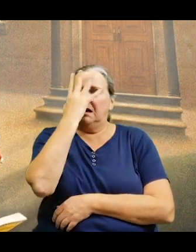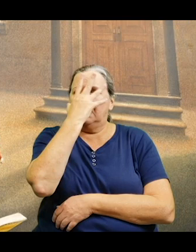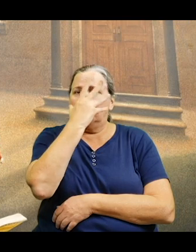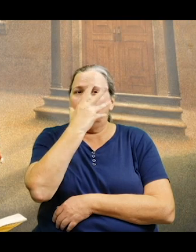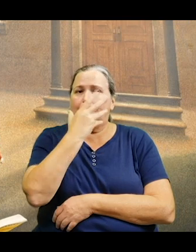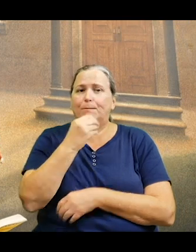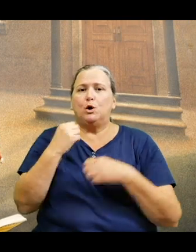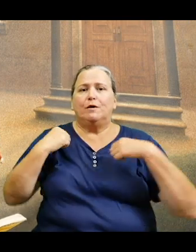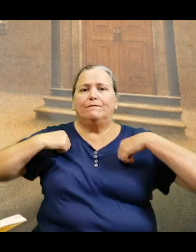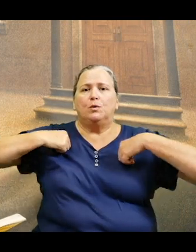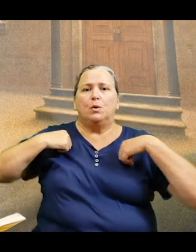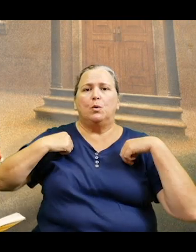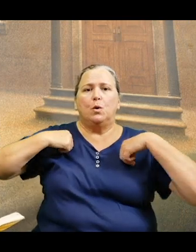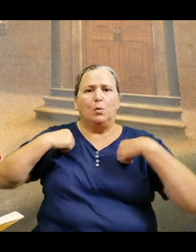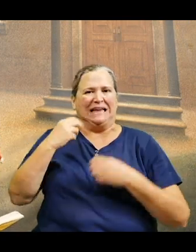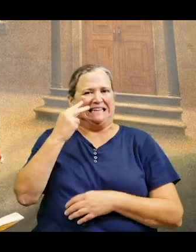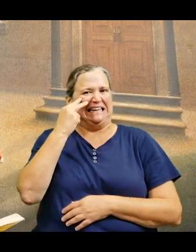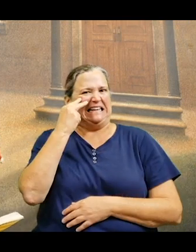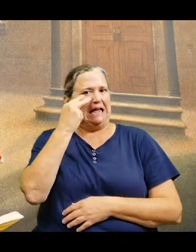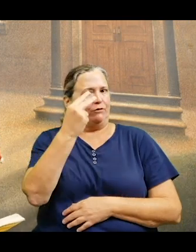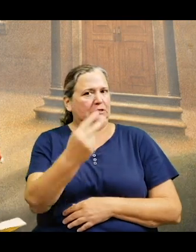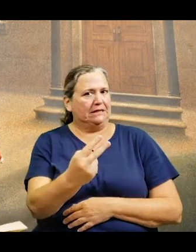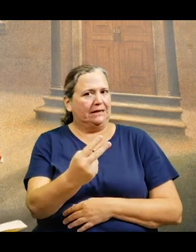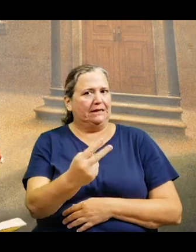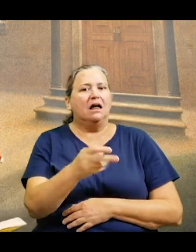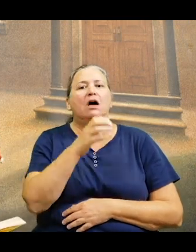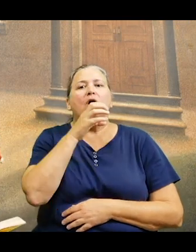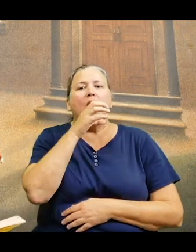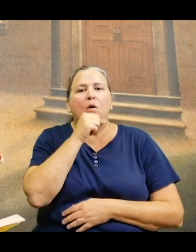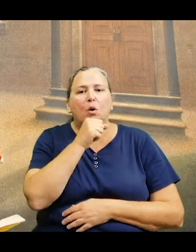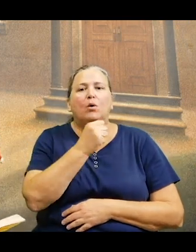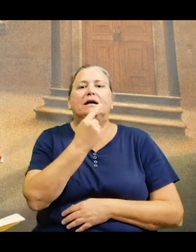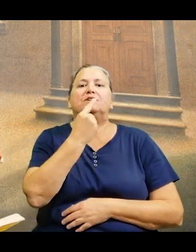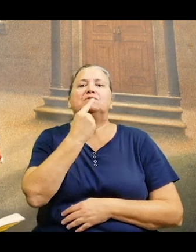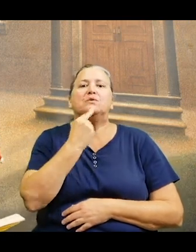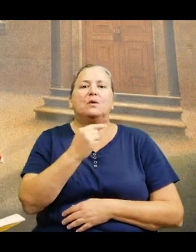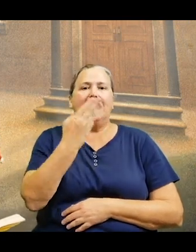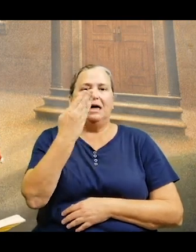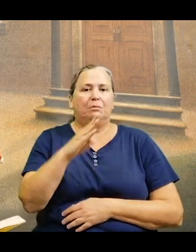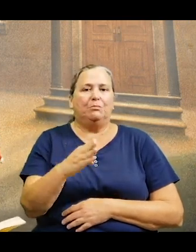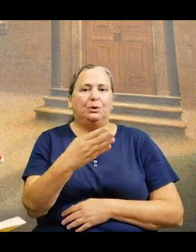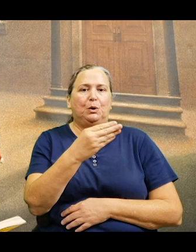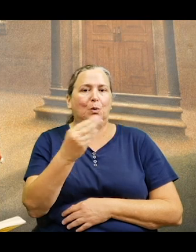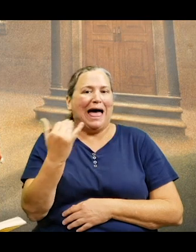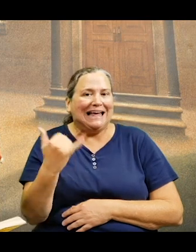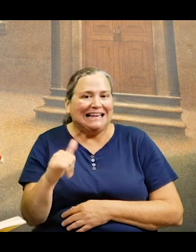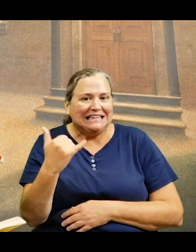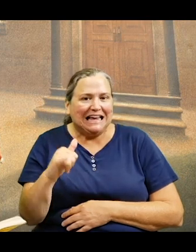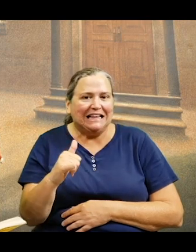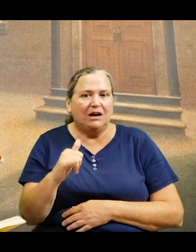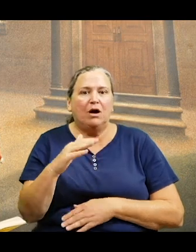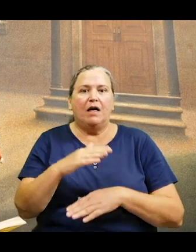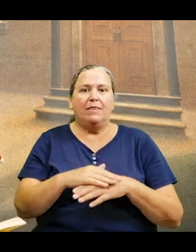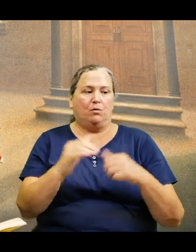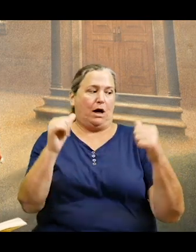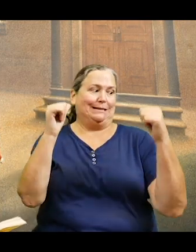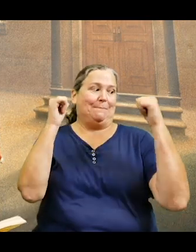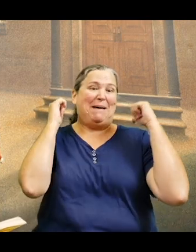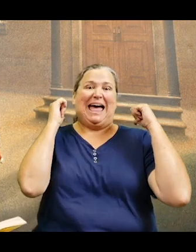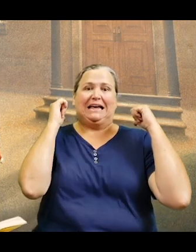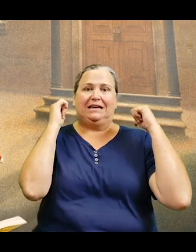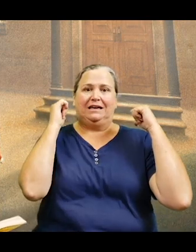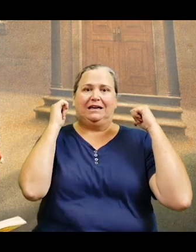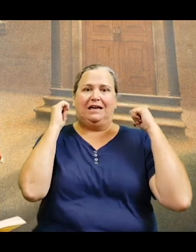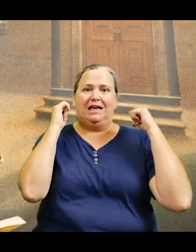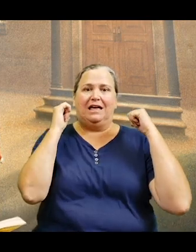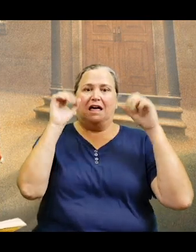magnificent wings he had ever seen, orange and red and blue and yellow. And they were on his back. They belonged